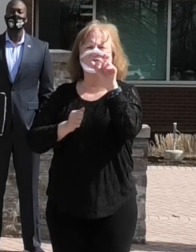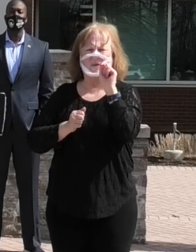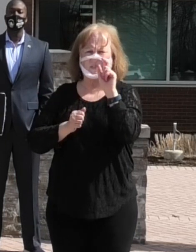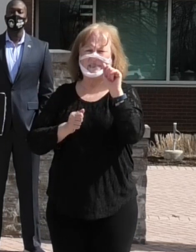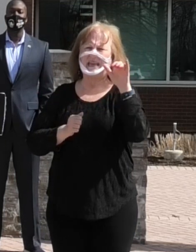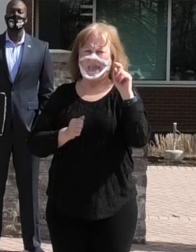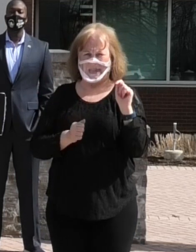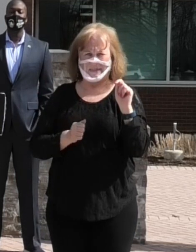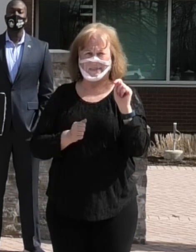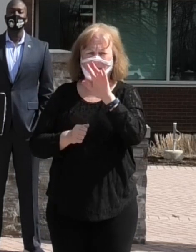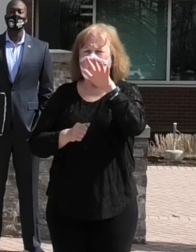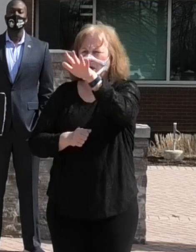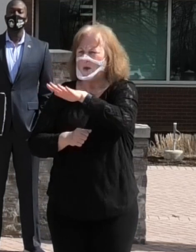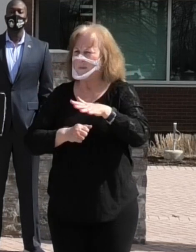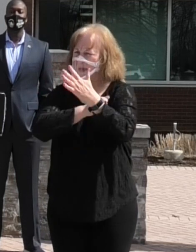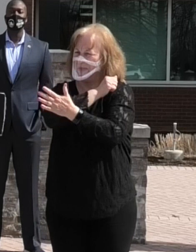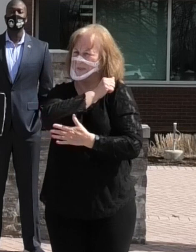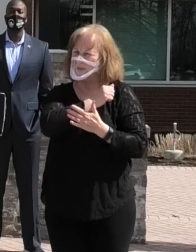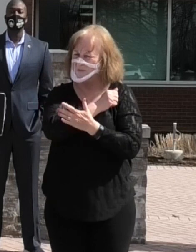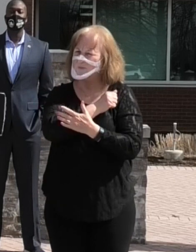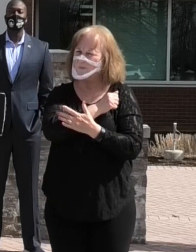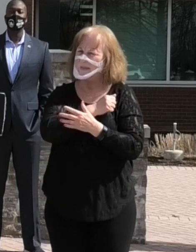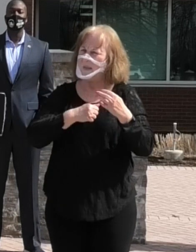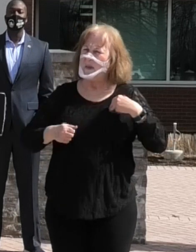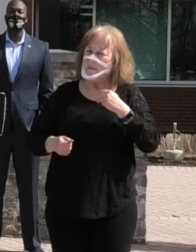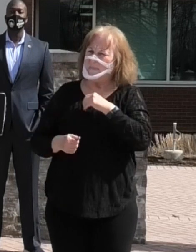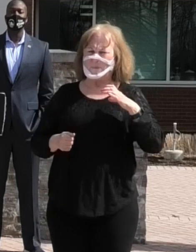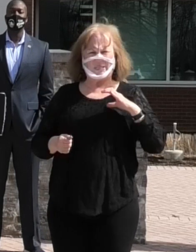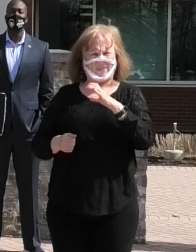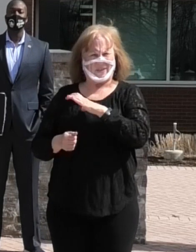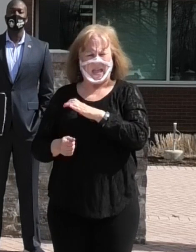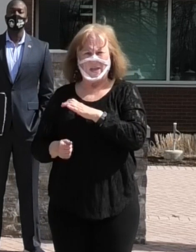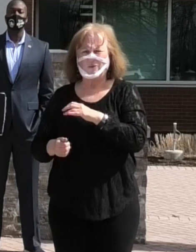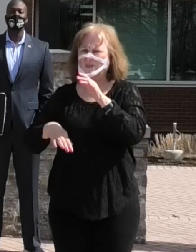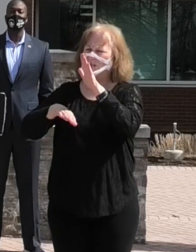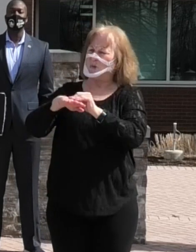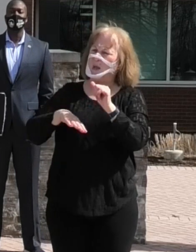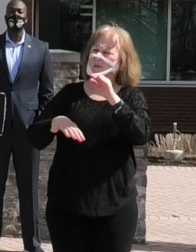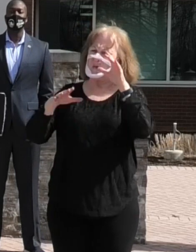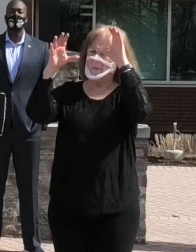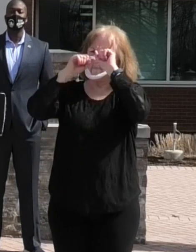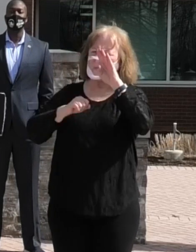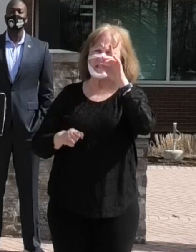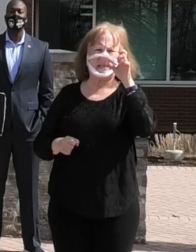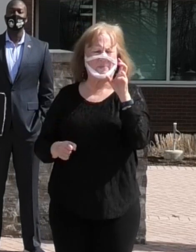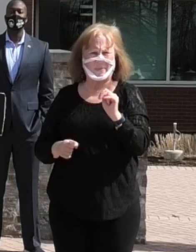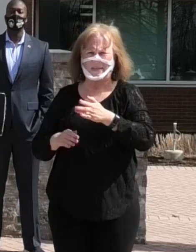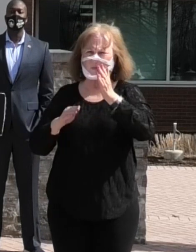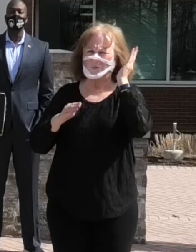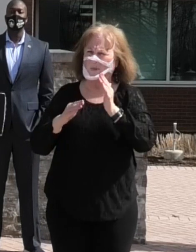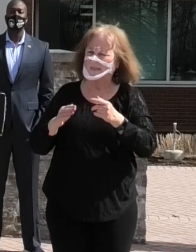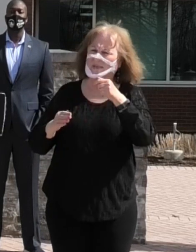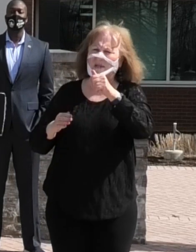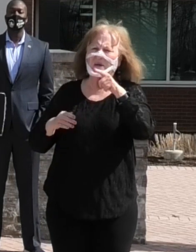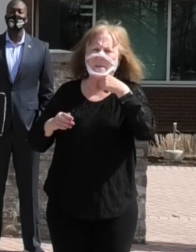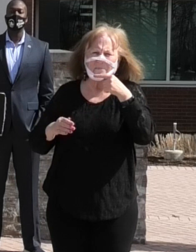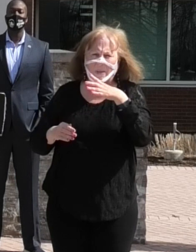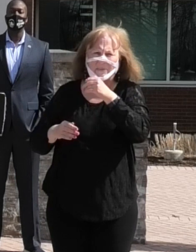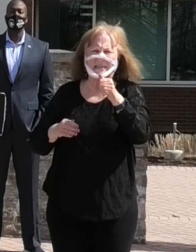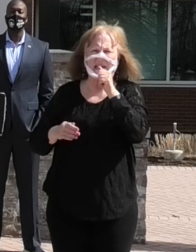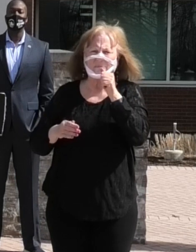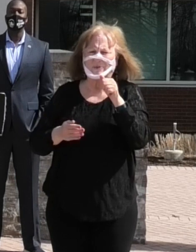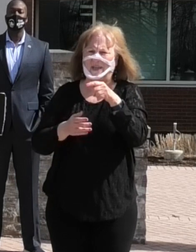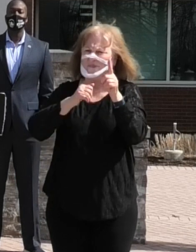Act. Nationwide, members of Congress are calling on President Biden to end both public and private